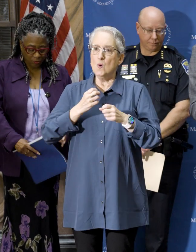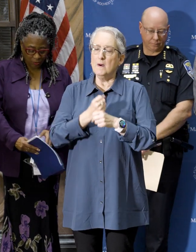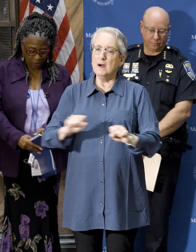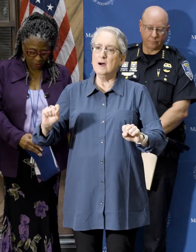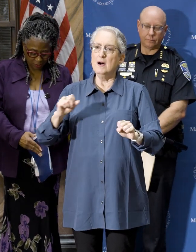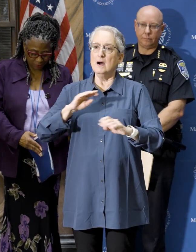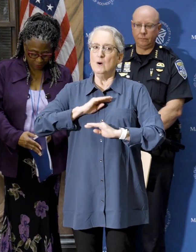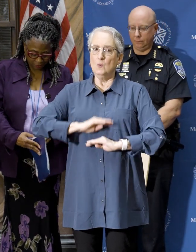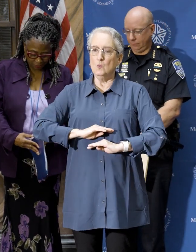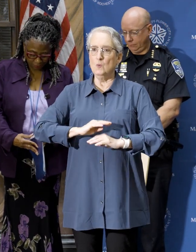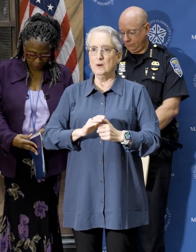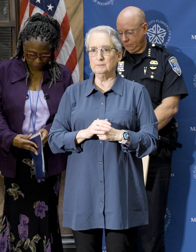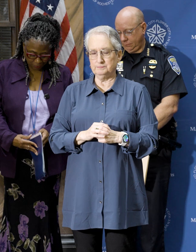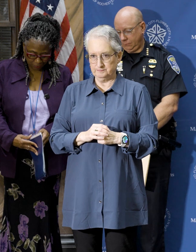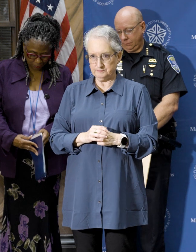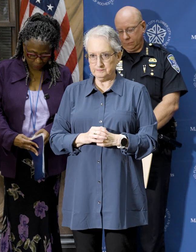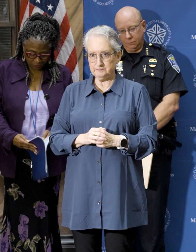Corporation Counsel Beeth.